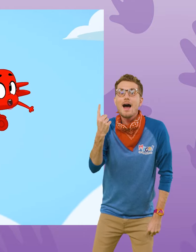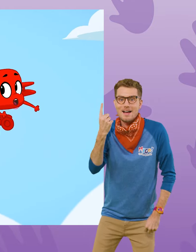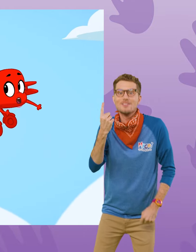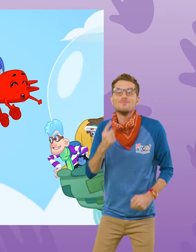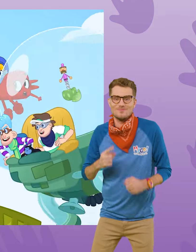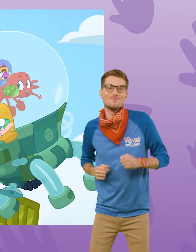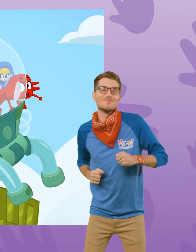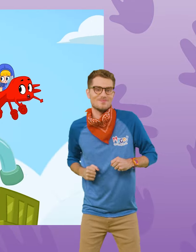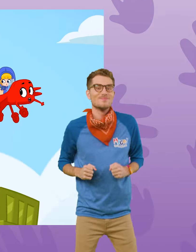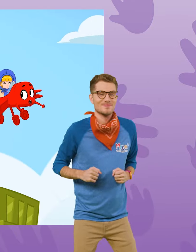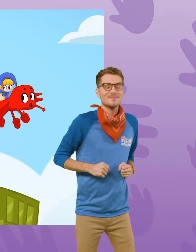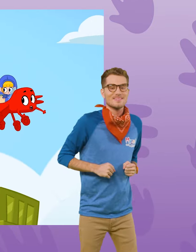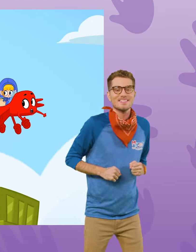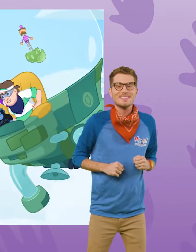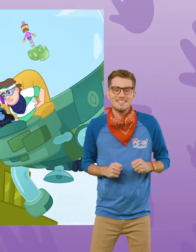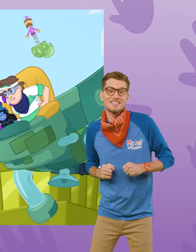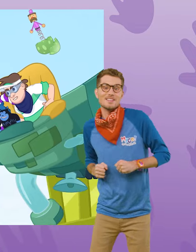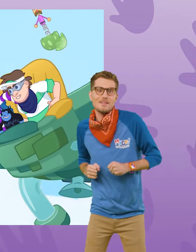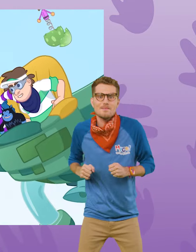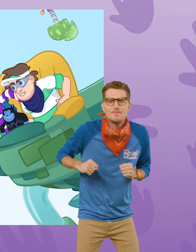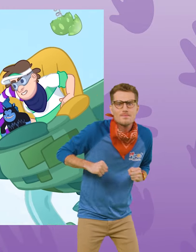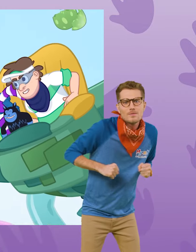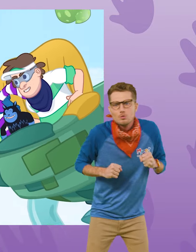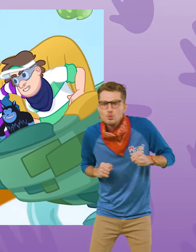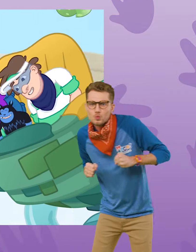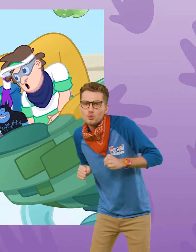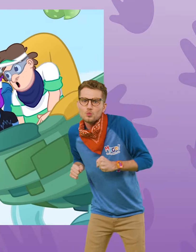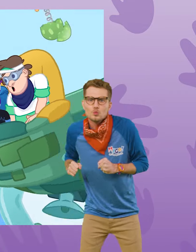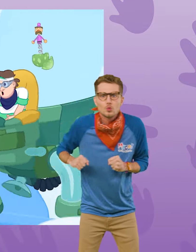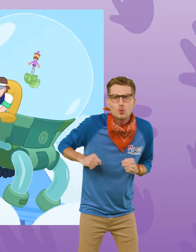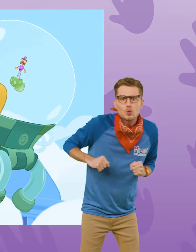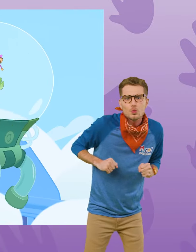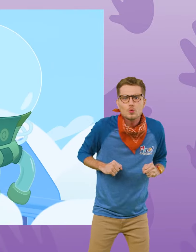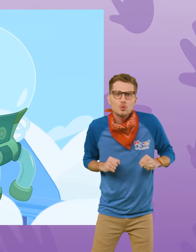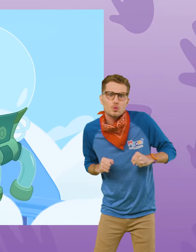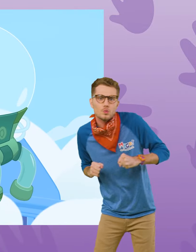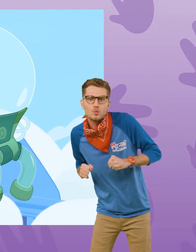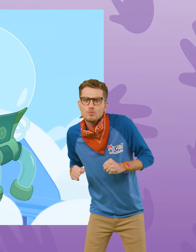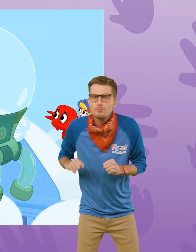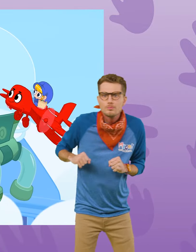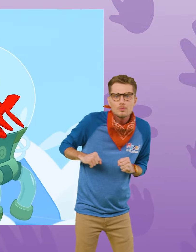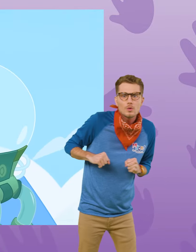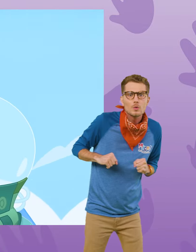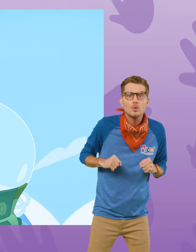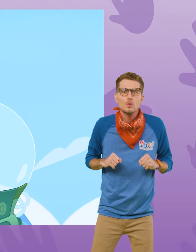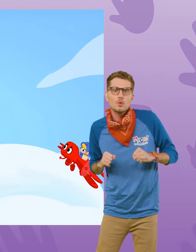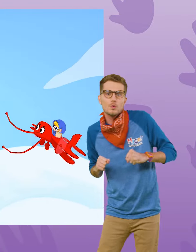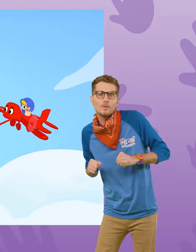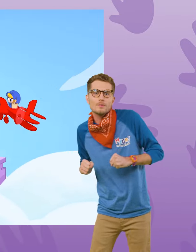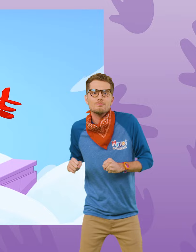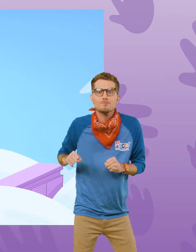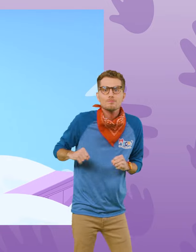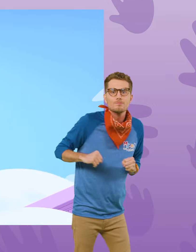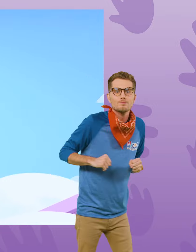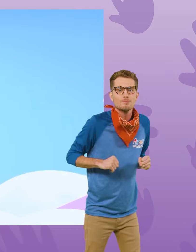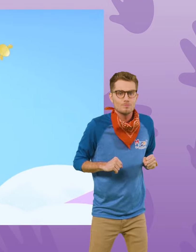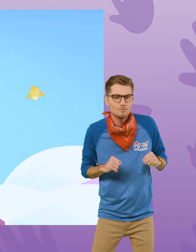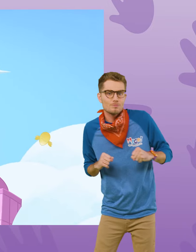No! Help!